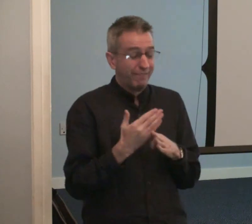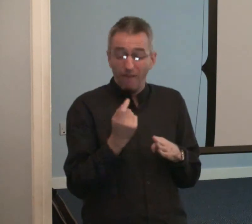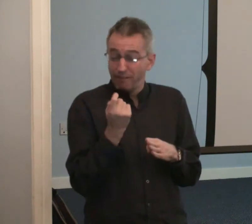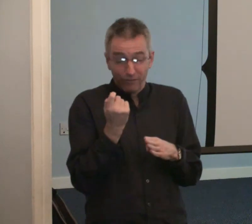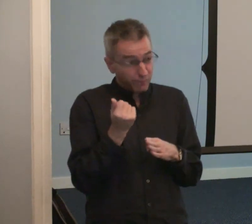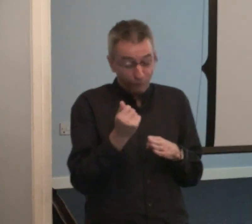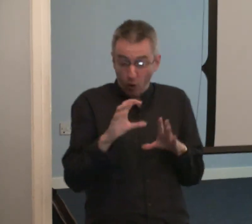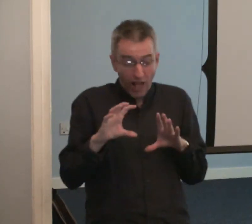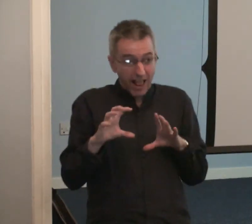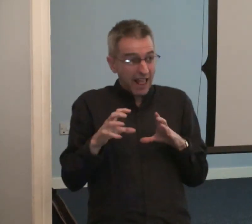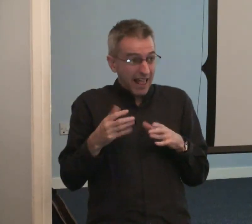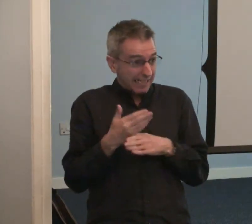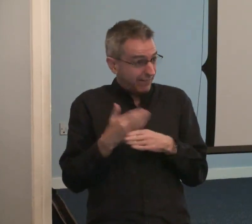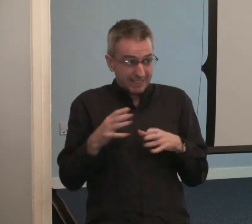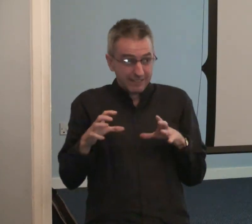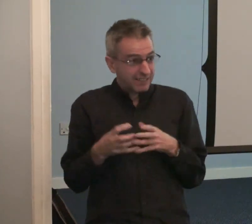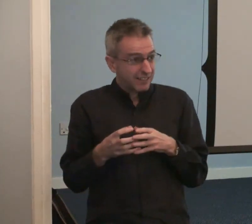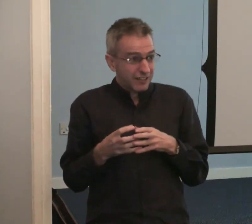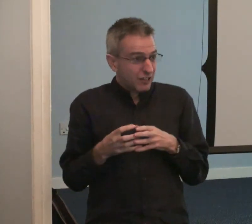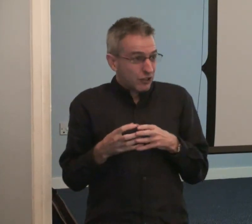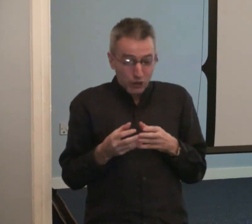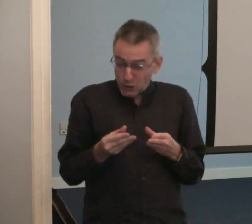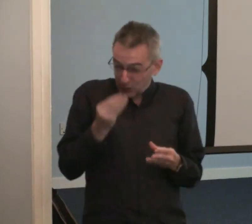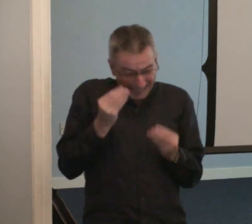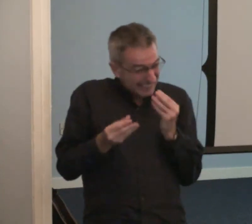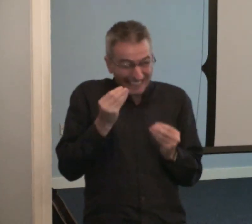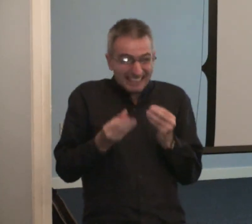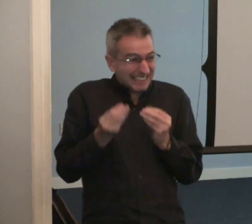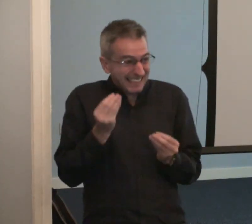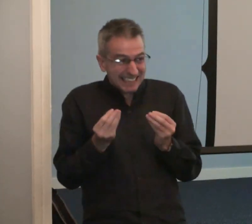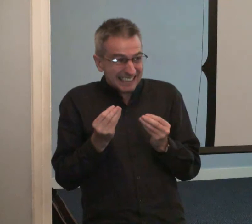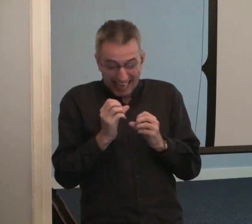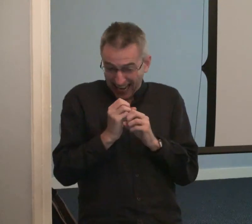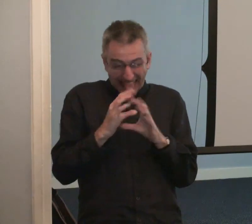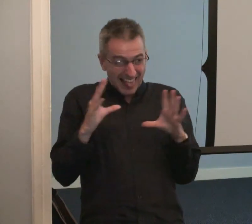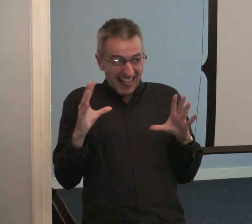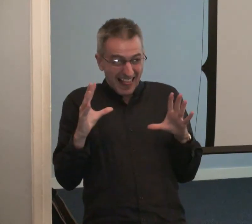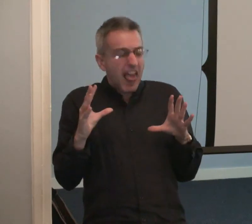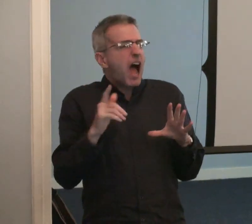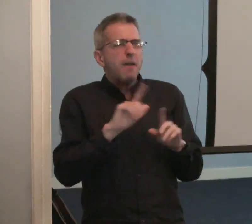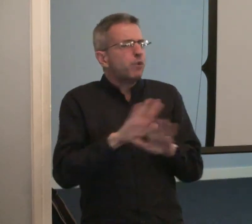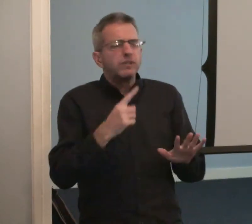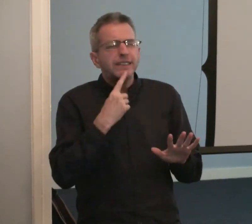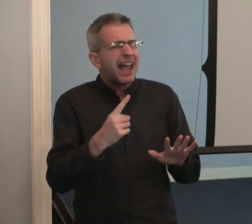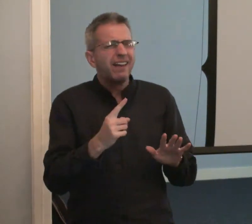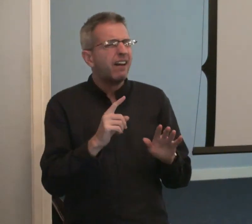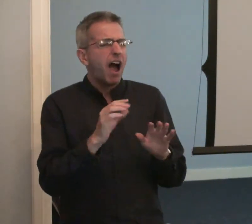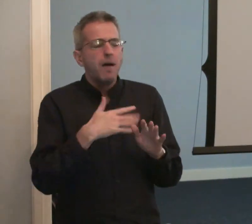the Human Embryology and Fertilisation Act, and there was a lot of activists involved in that. And there was a lot of information